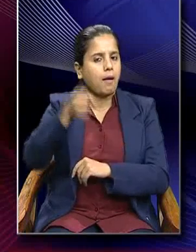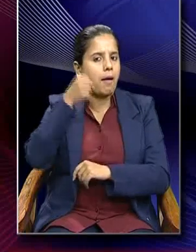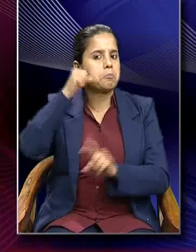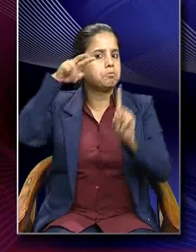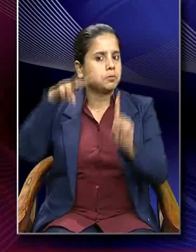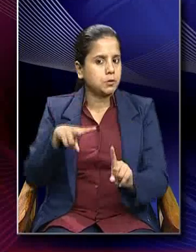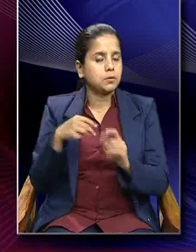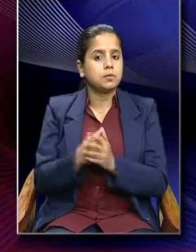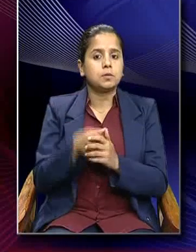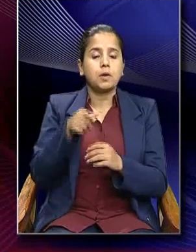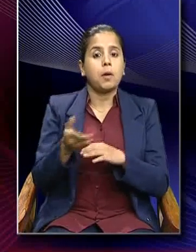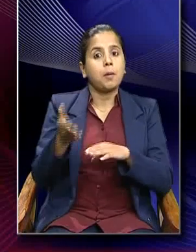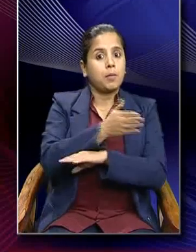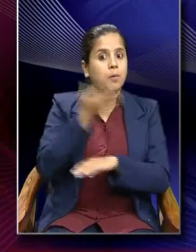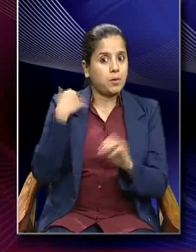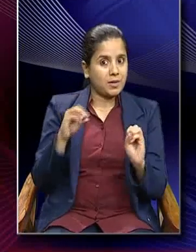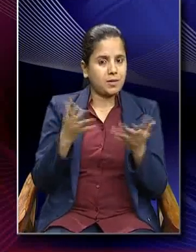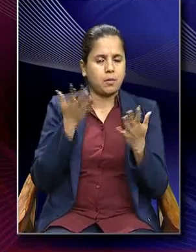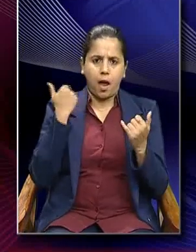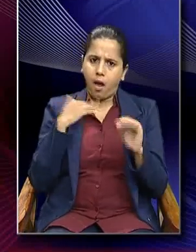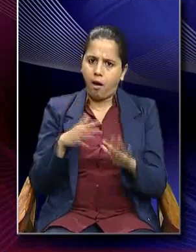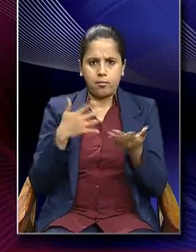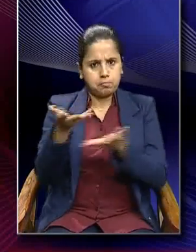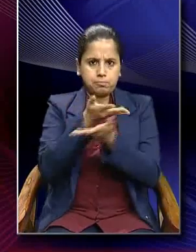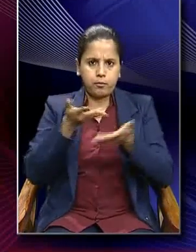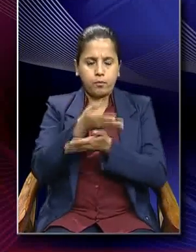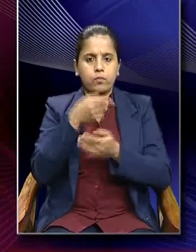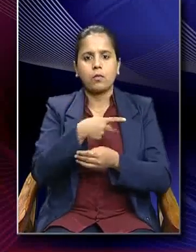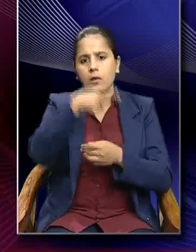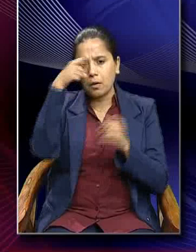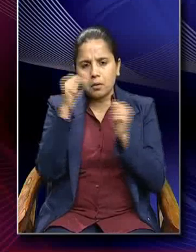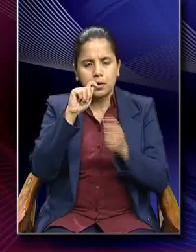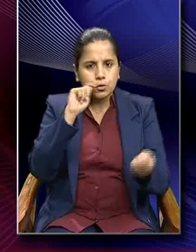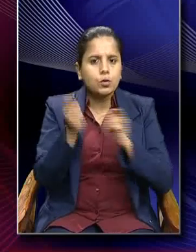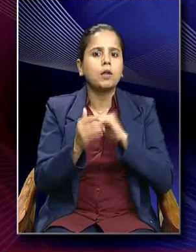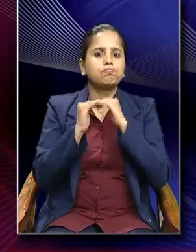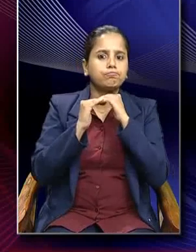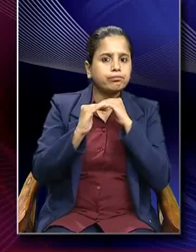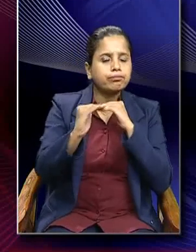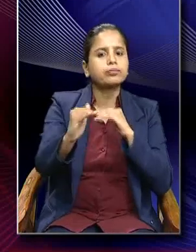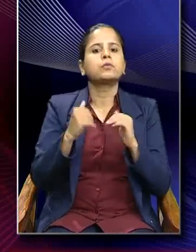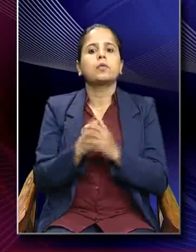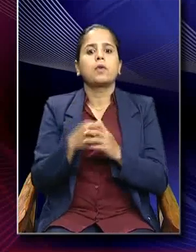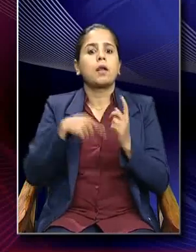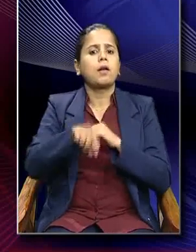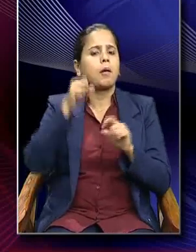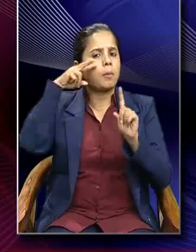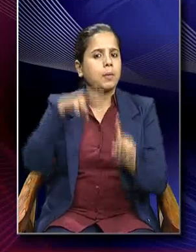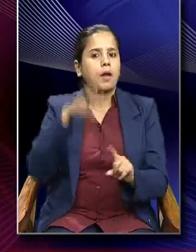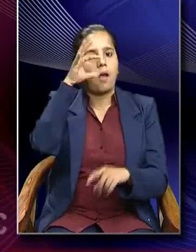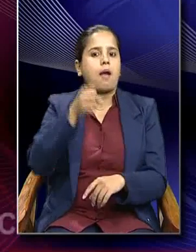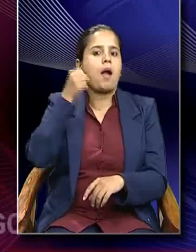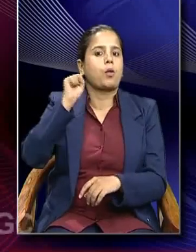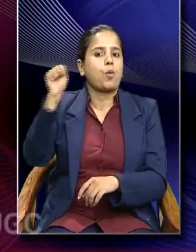perspective. In the earlier series, we had discussed about climate change, sustainability in the perspective of